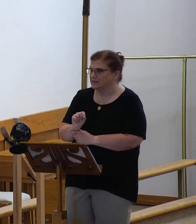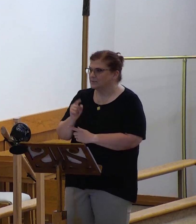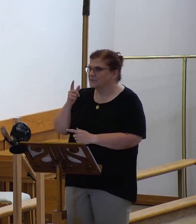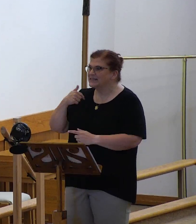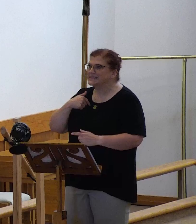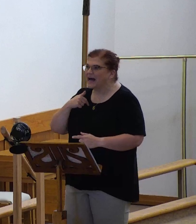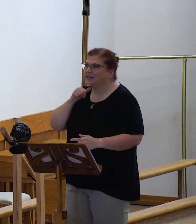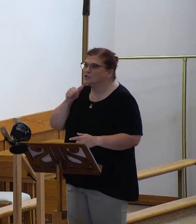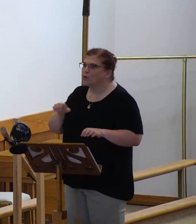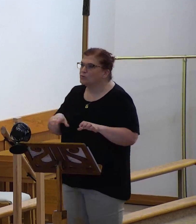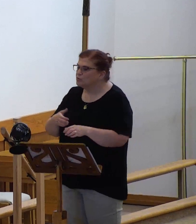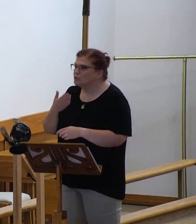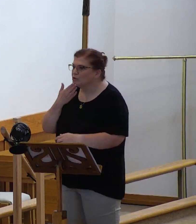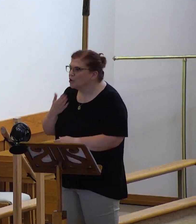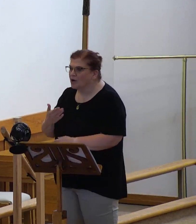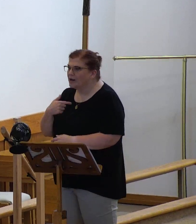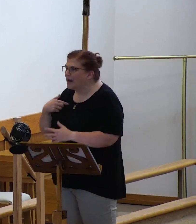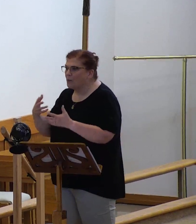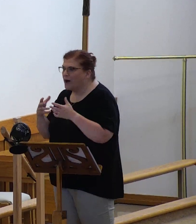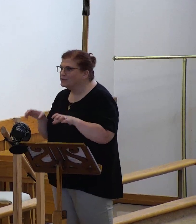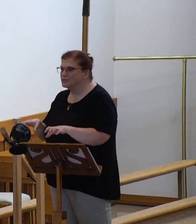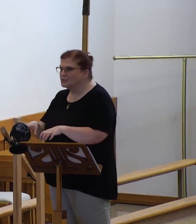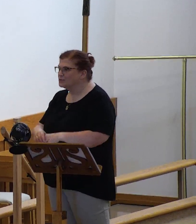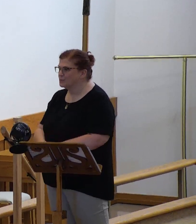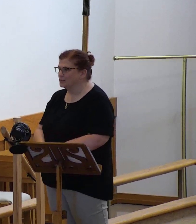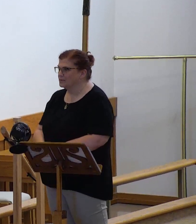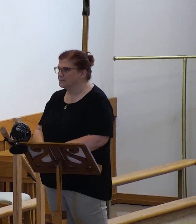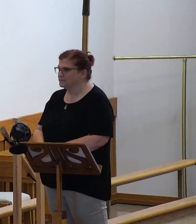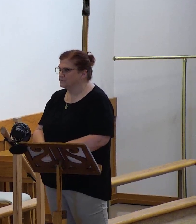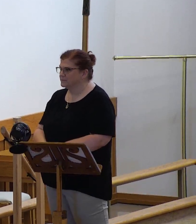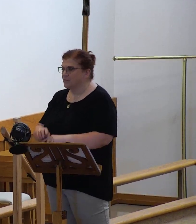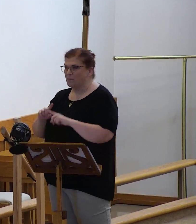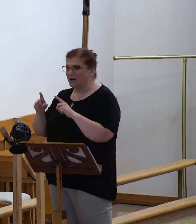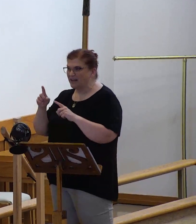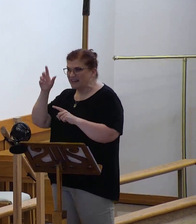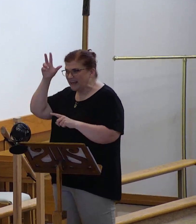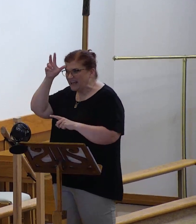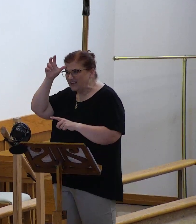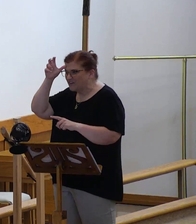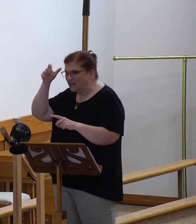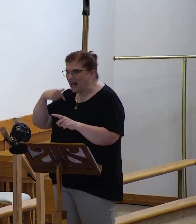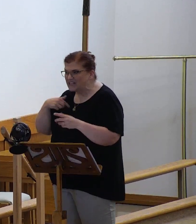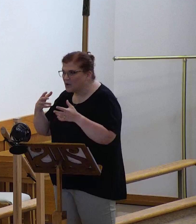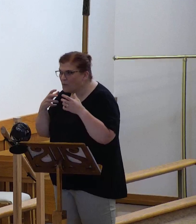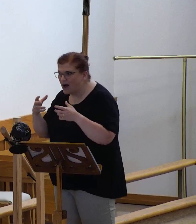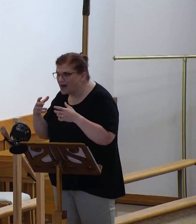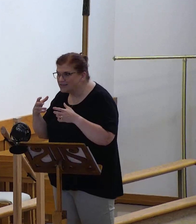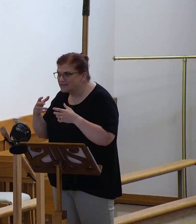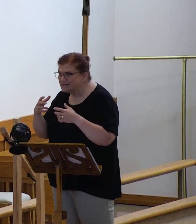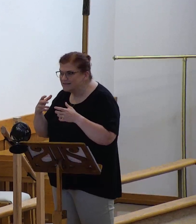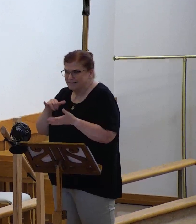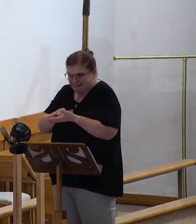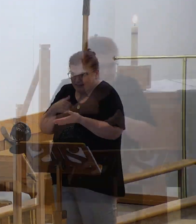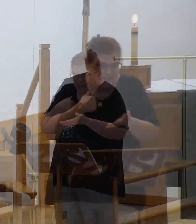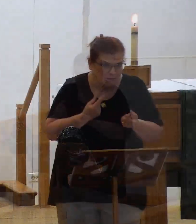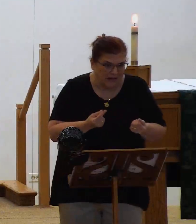do not do the good I want, but the evil I do not want is what I do.